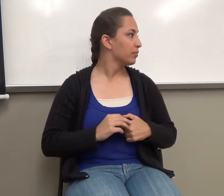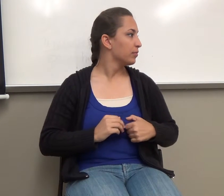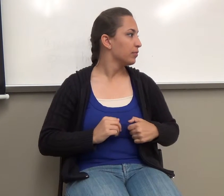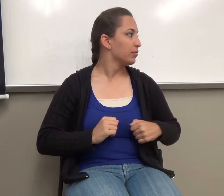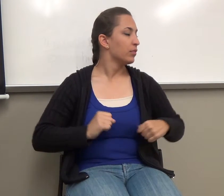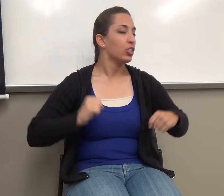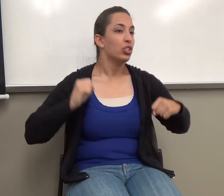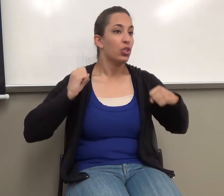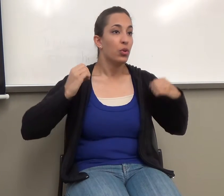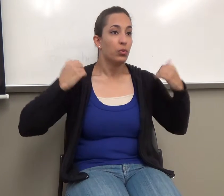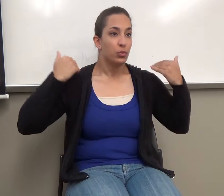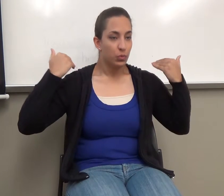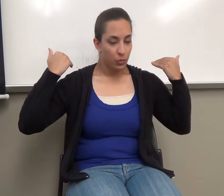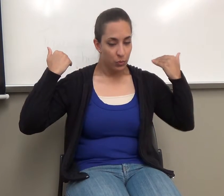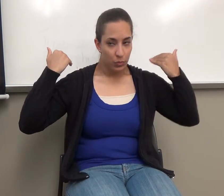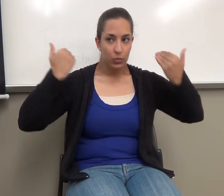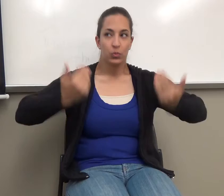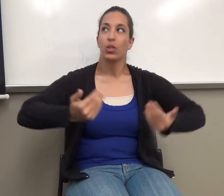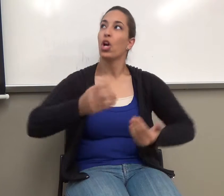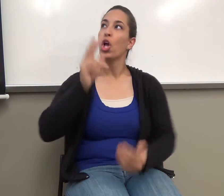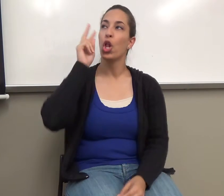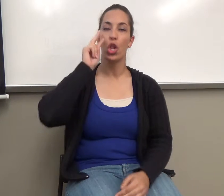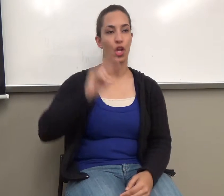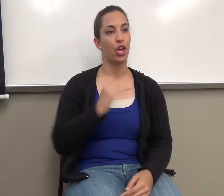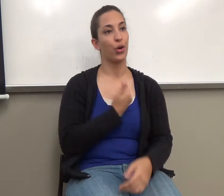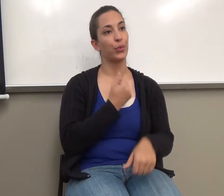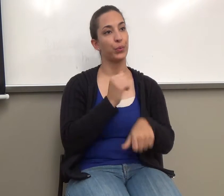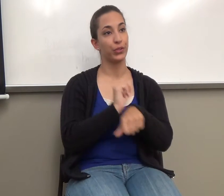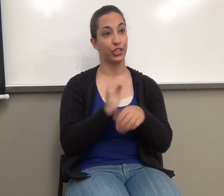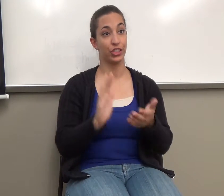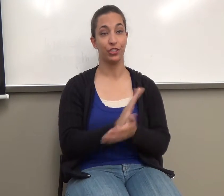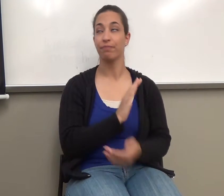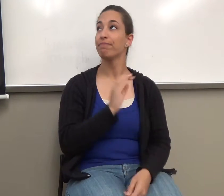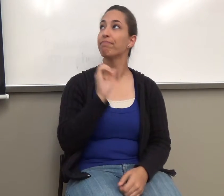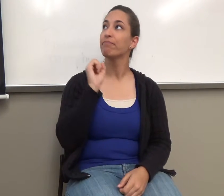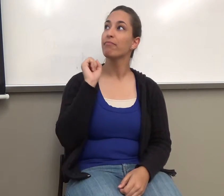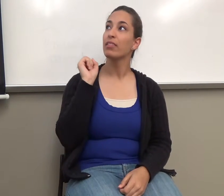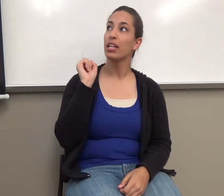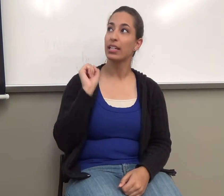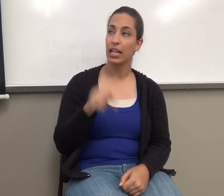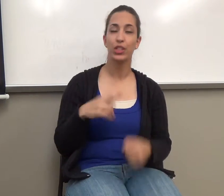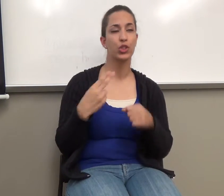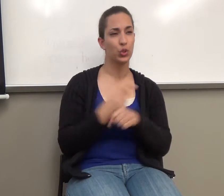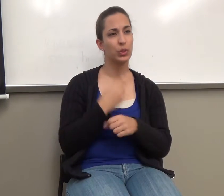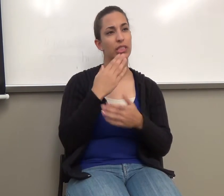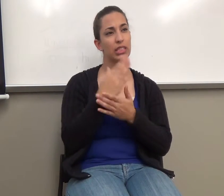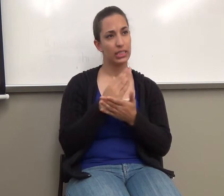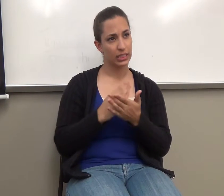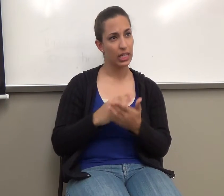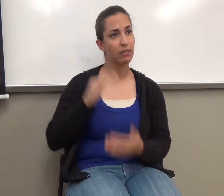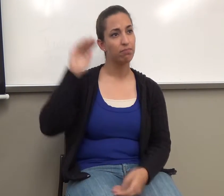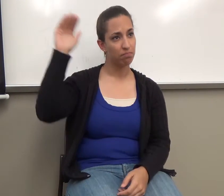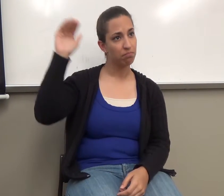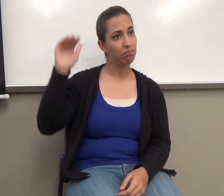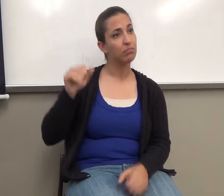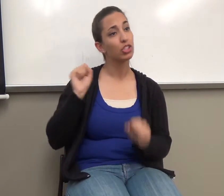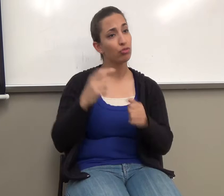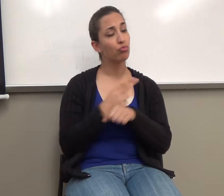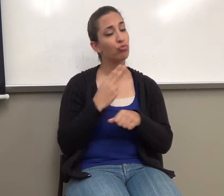worksheet. So like I said, you can use some of these ones on this homework that you just handed in